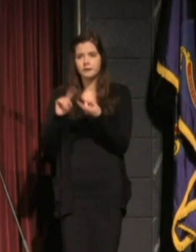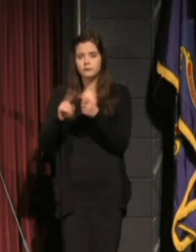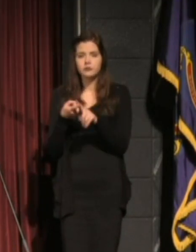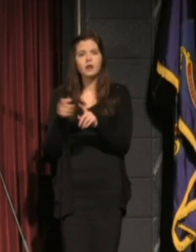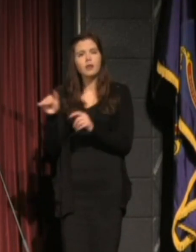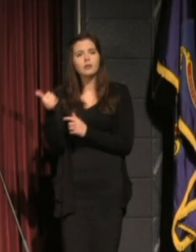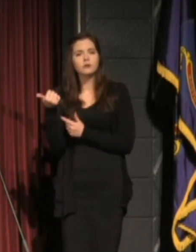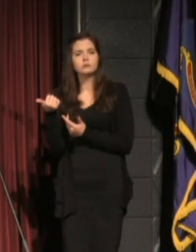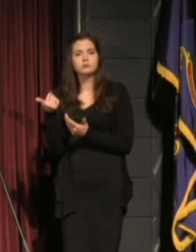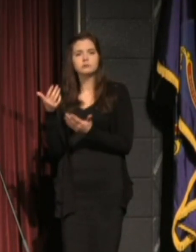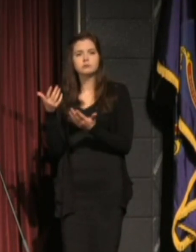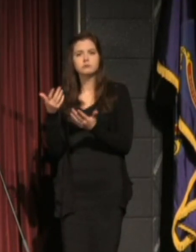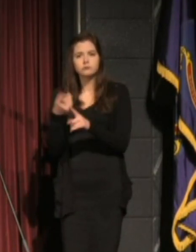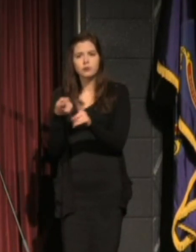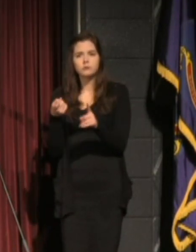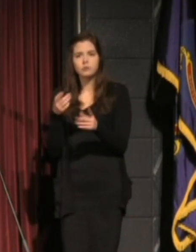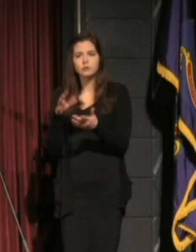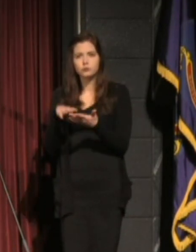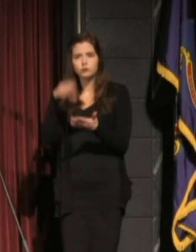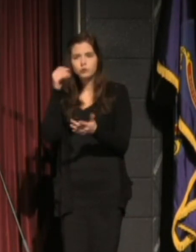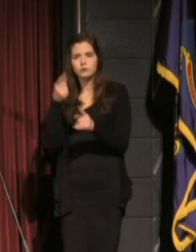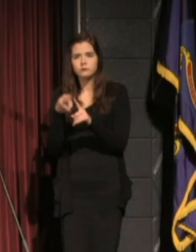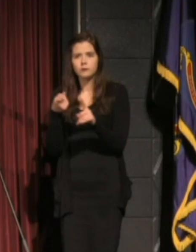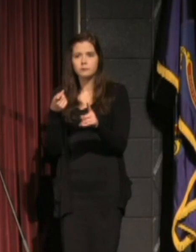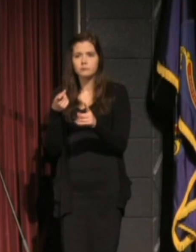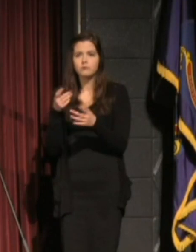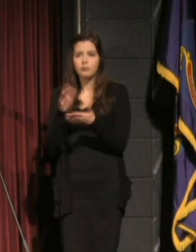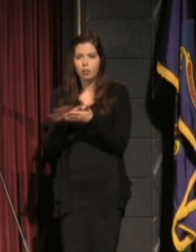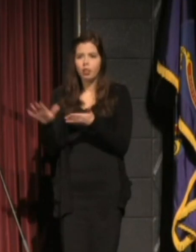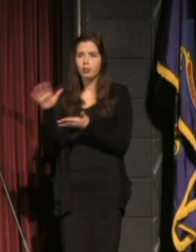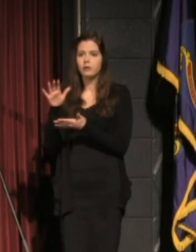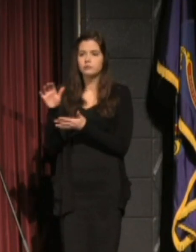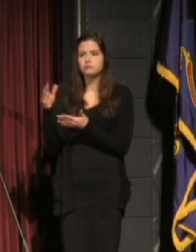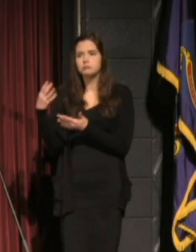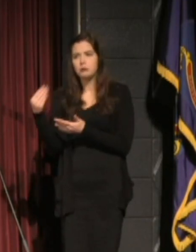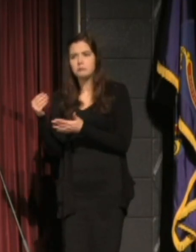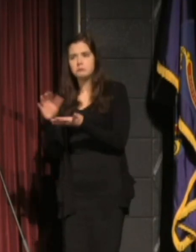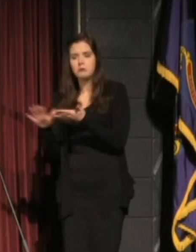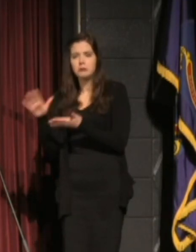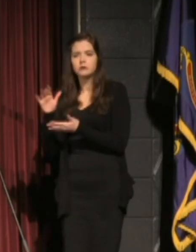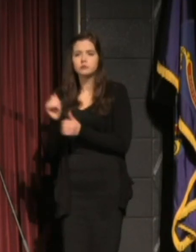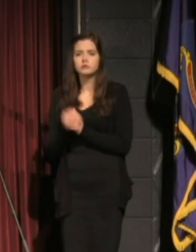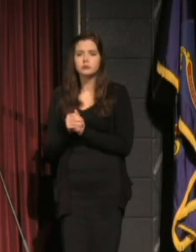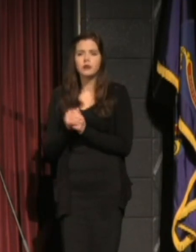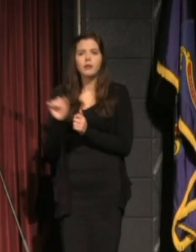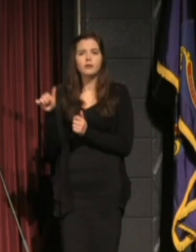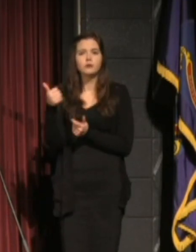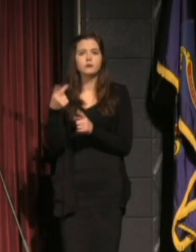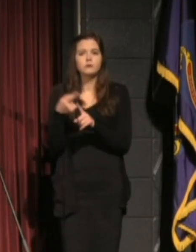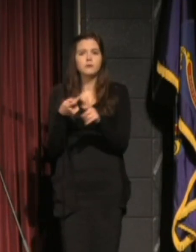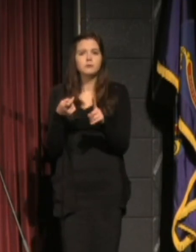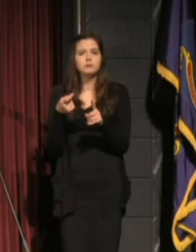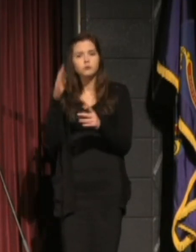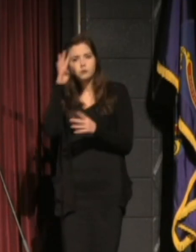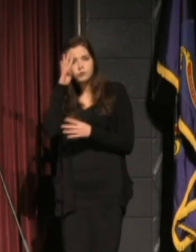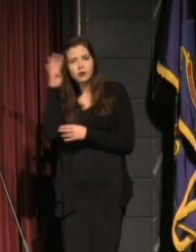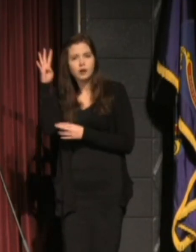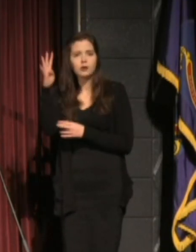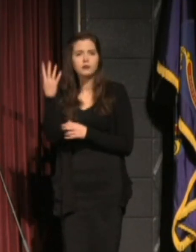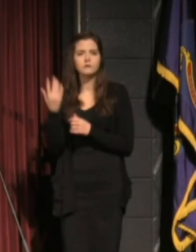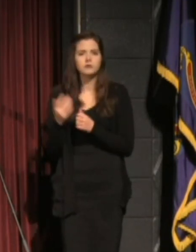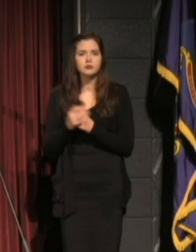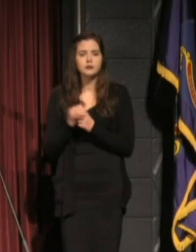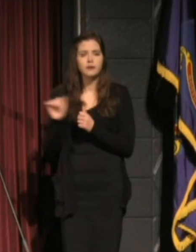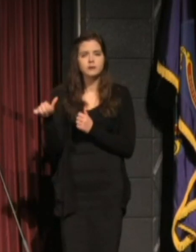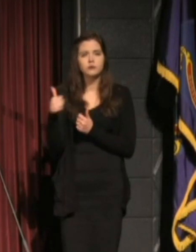simply experiencing in and out of college. Some will be overcome by creativity. Some will be